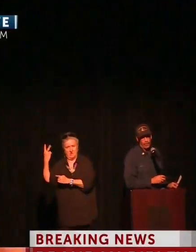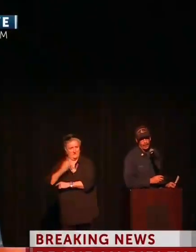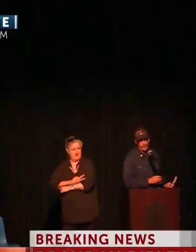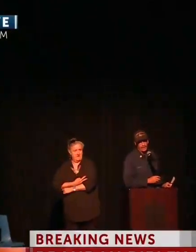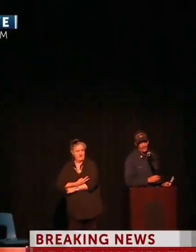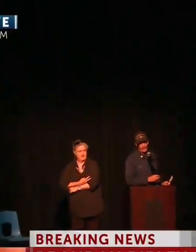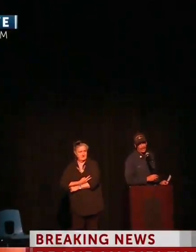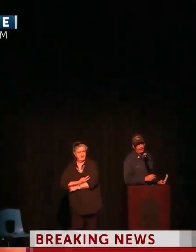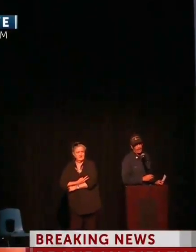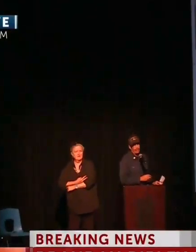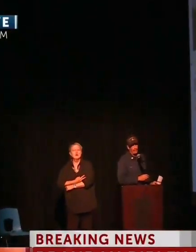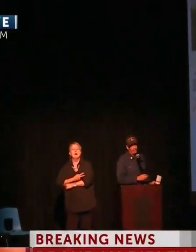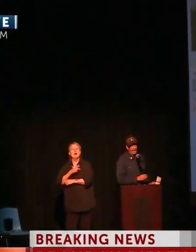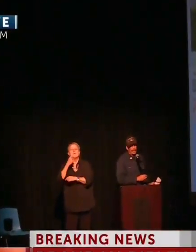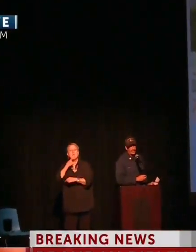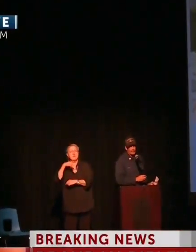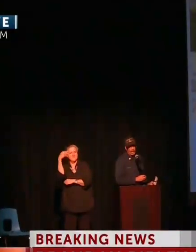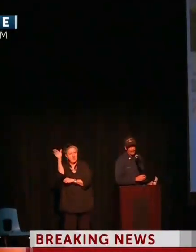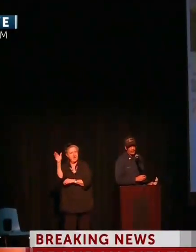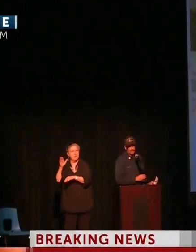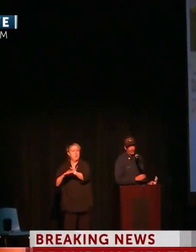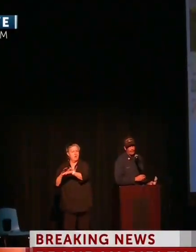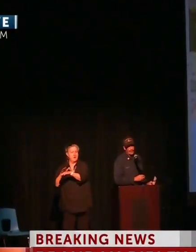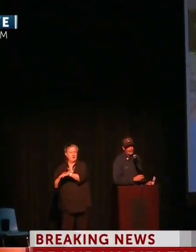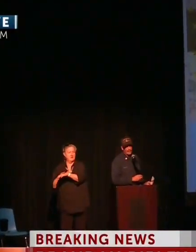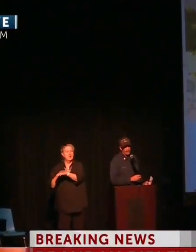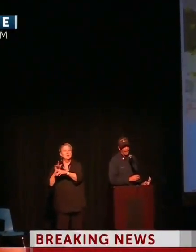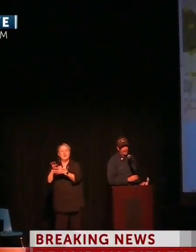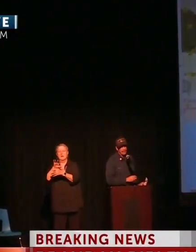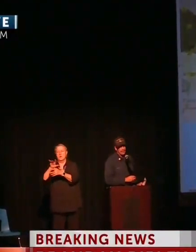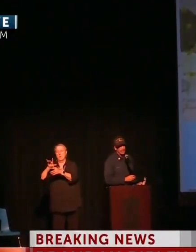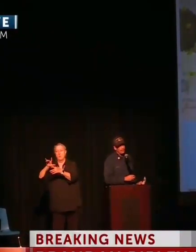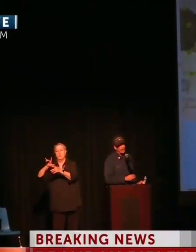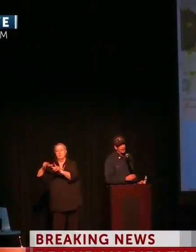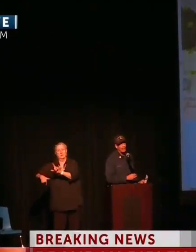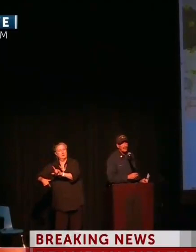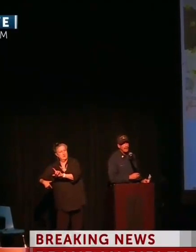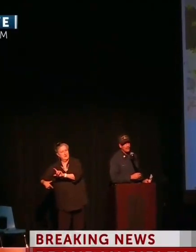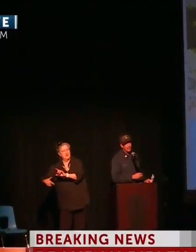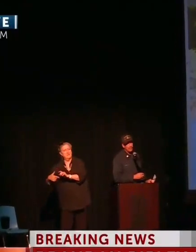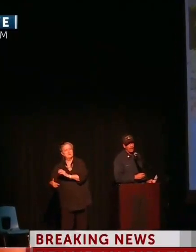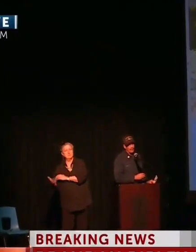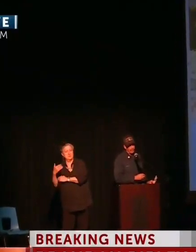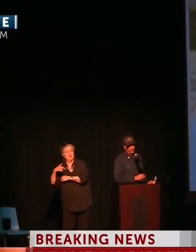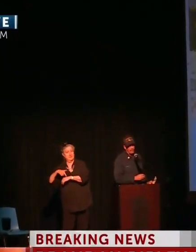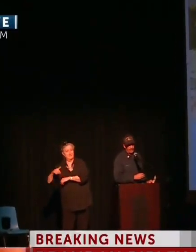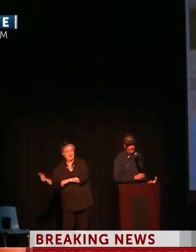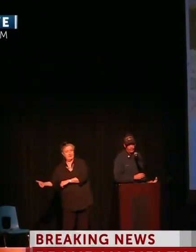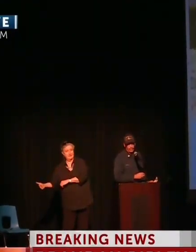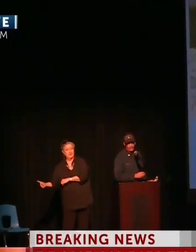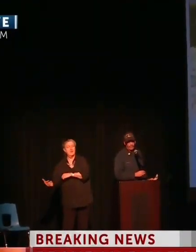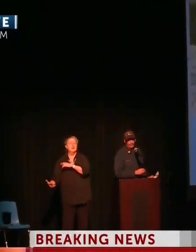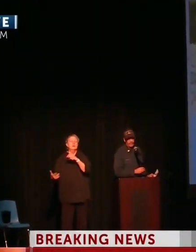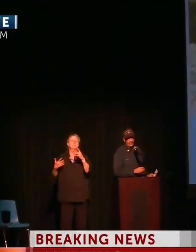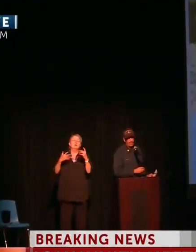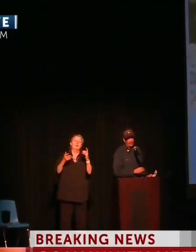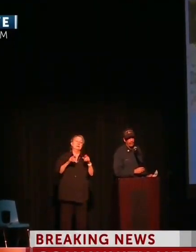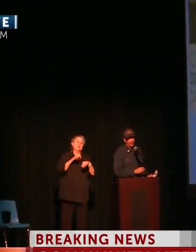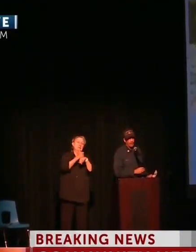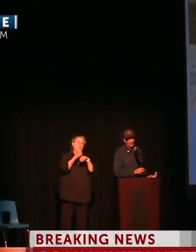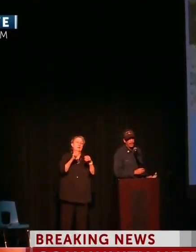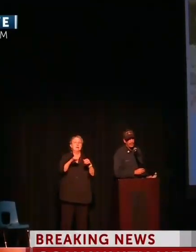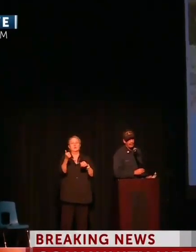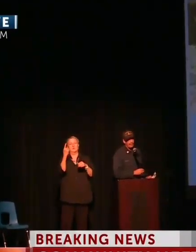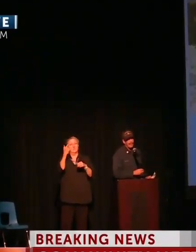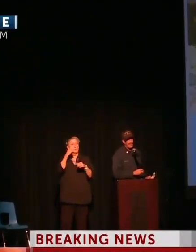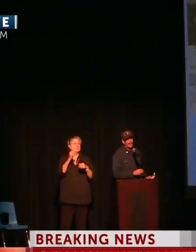of red flag warning. That red flag expired this morning at 10 o'clock, but they reissued another red flag warning for the Santa